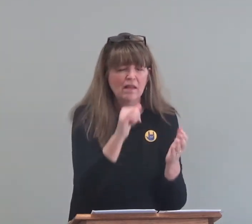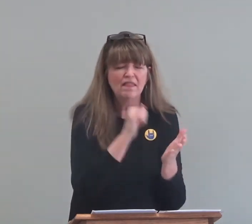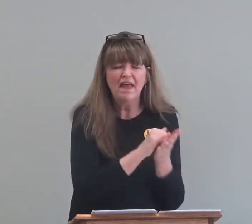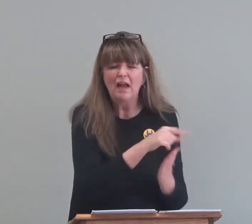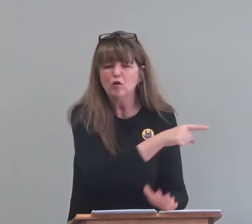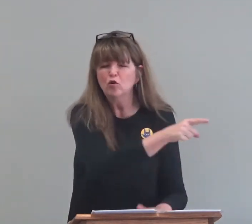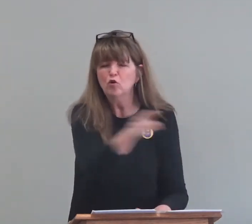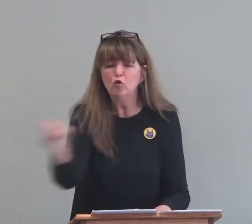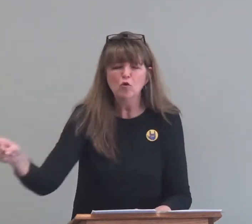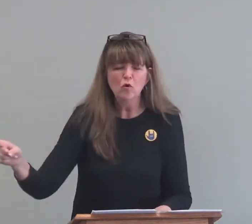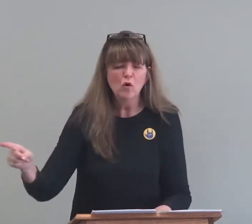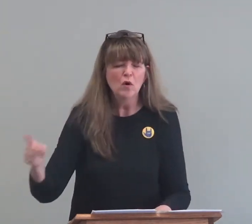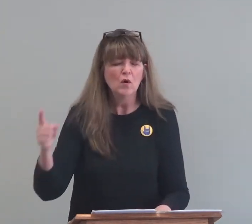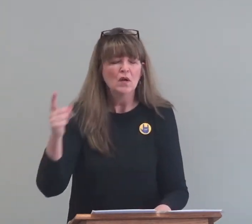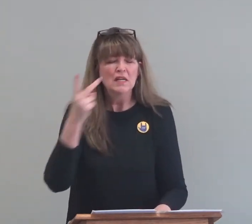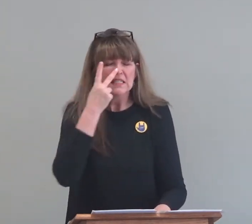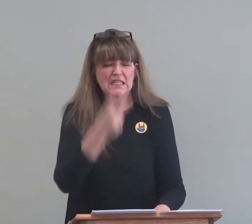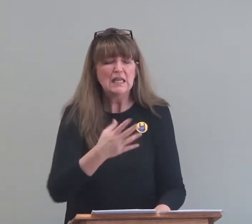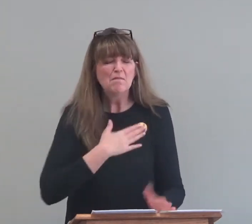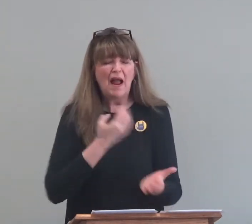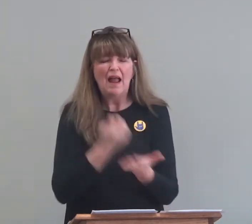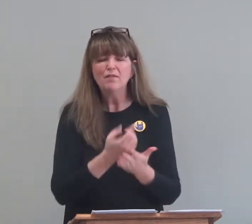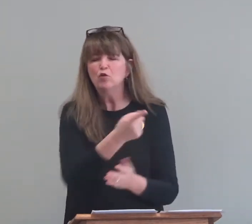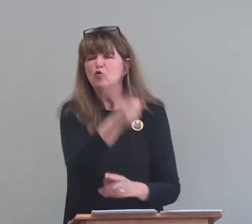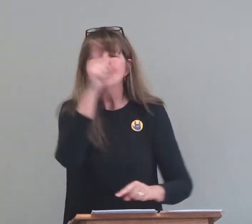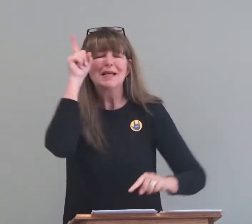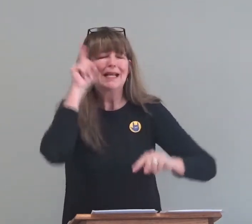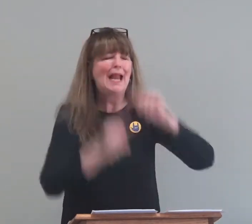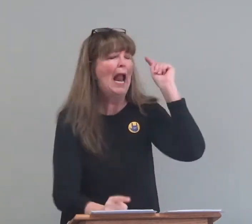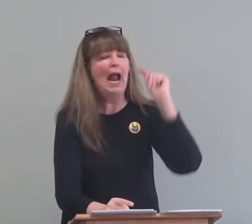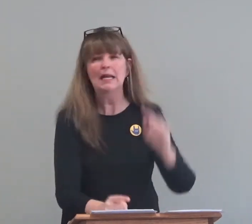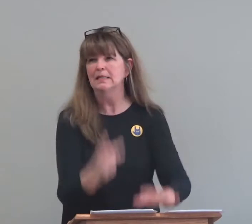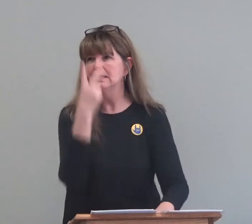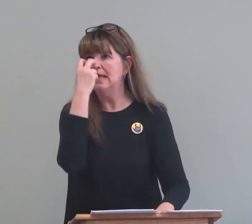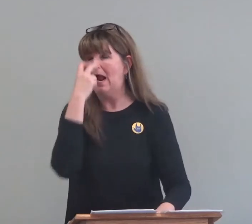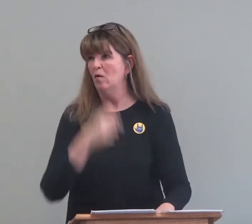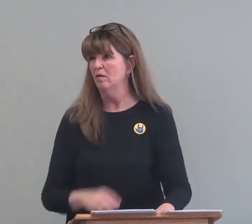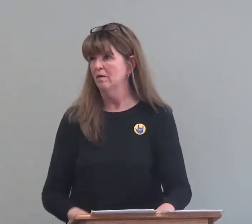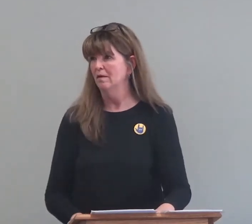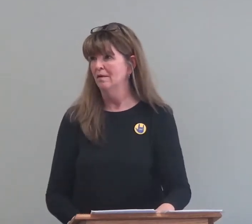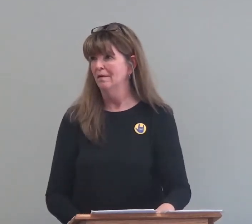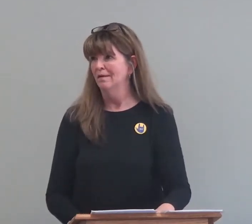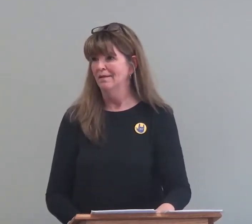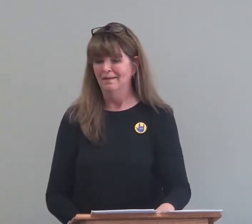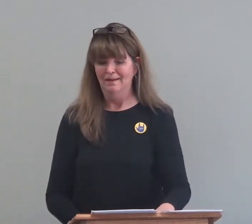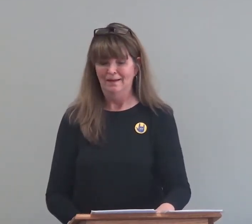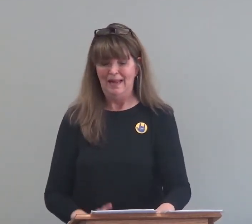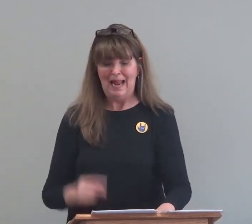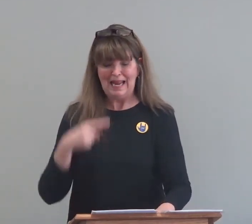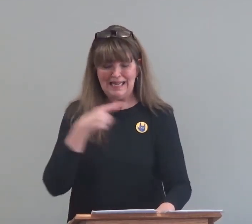powerful and true that once you see them, you will be unable to deny it either.